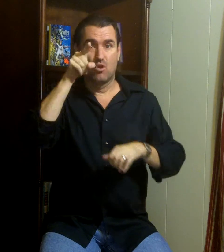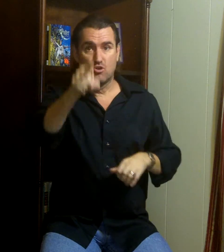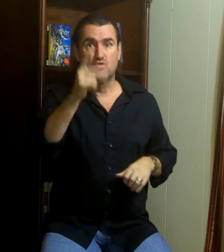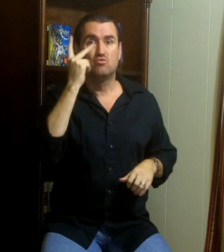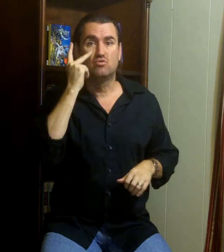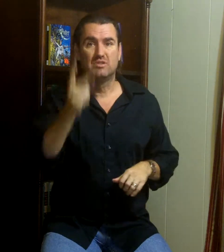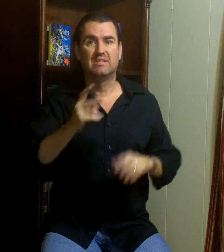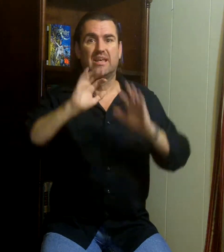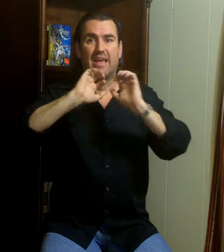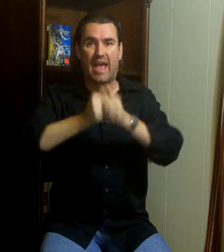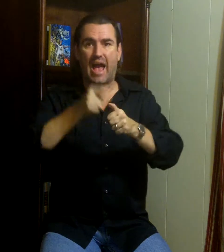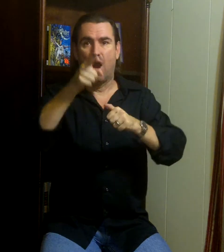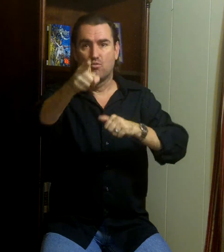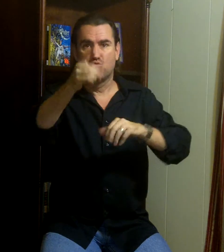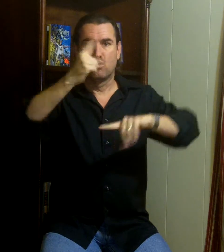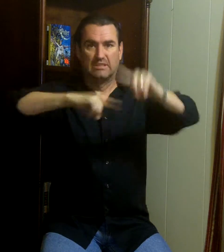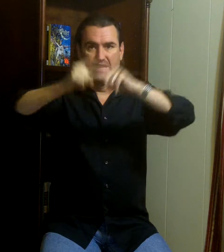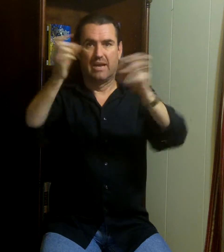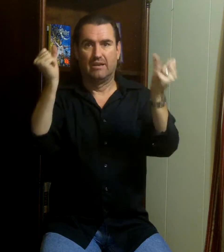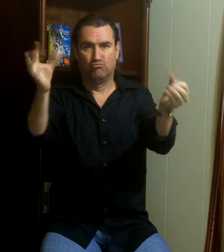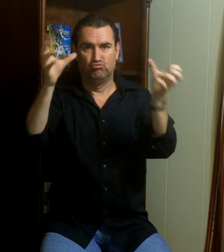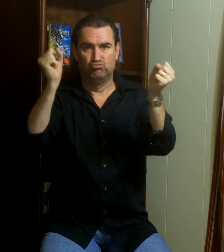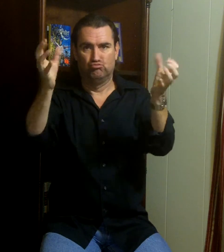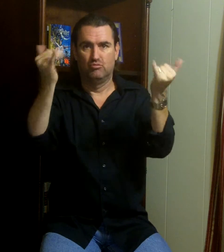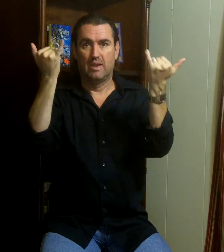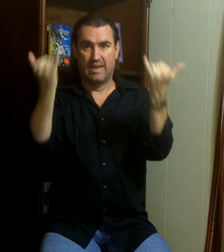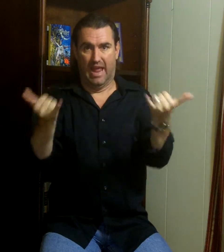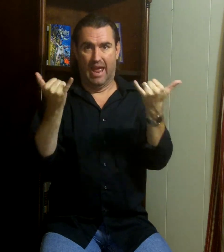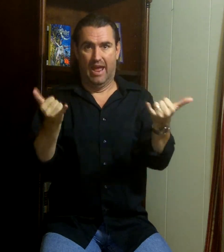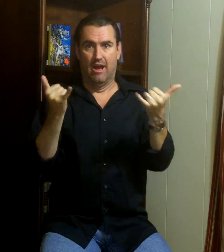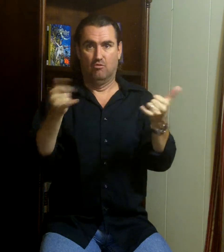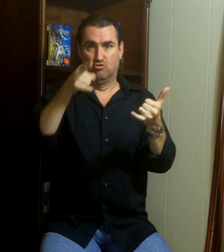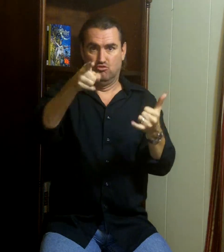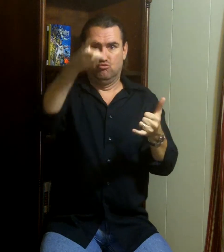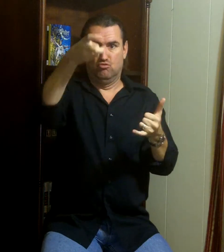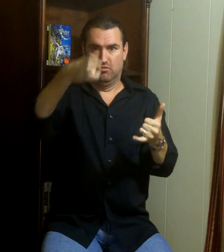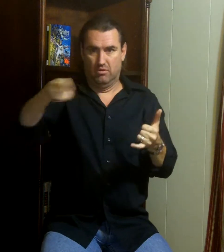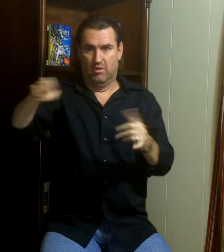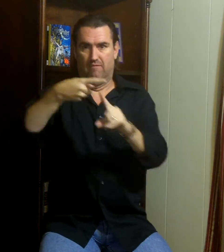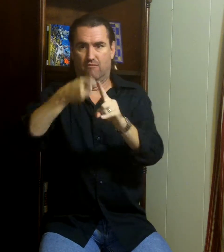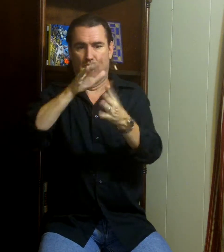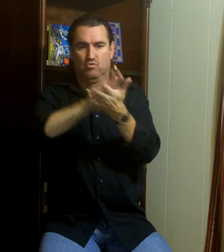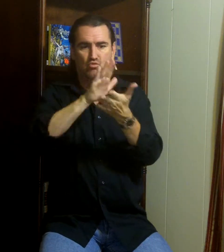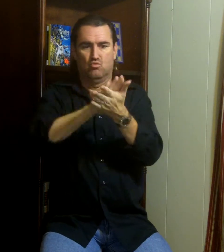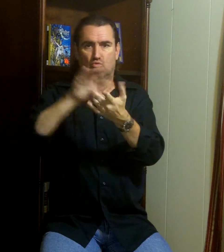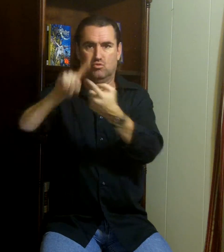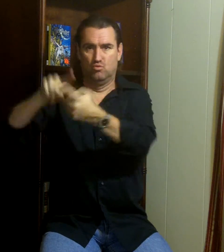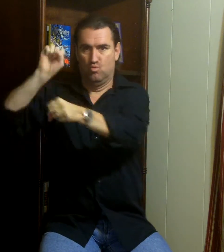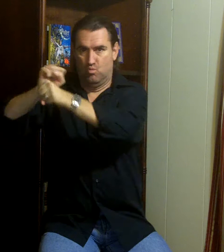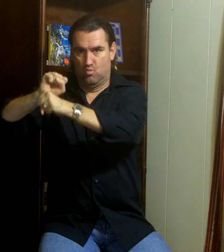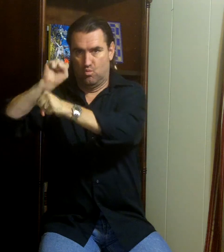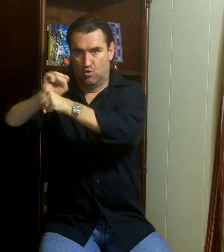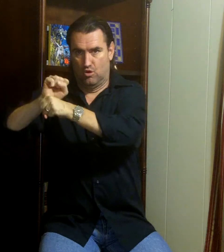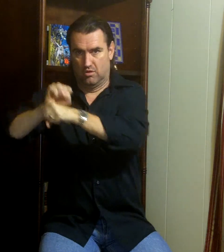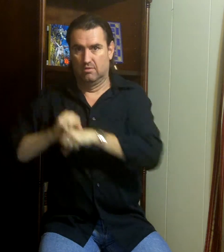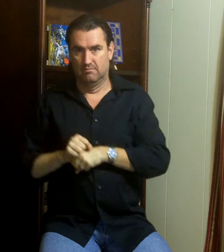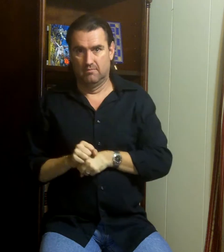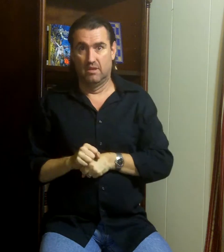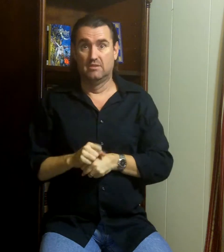you now as you're now transitioning into the field of interpreting. All right, so good luck to you.